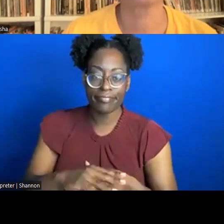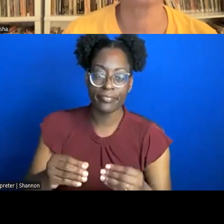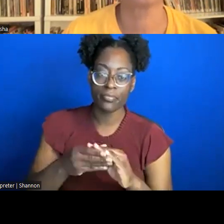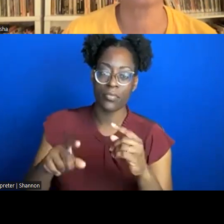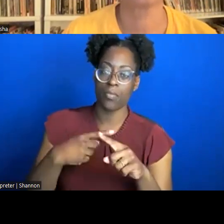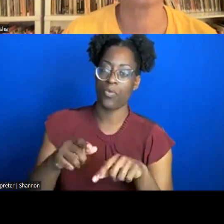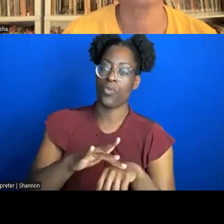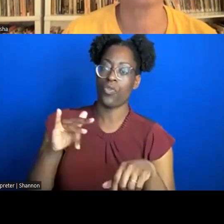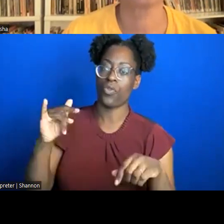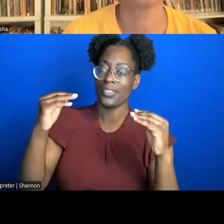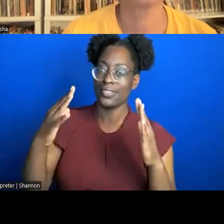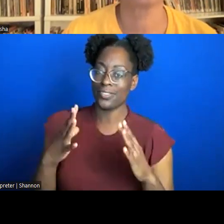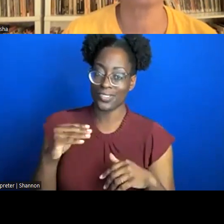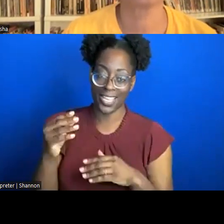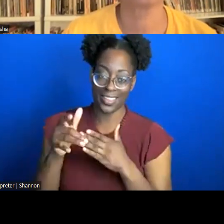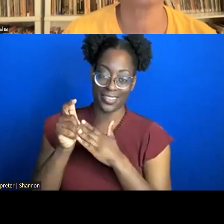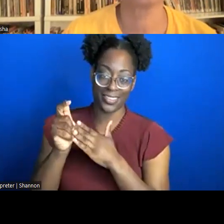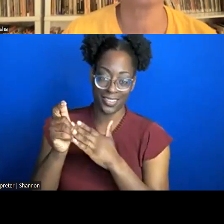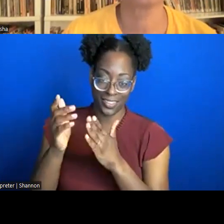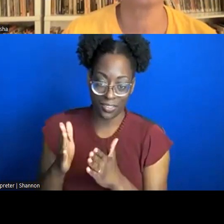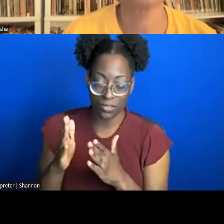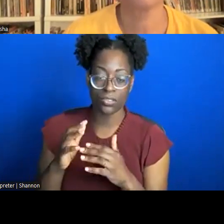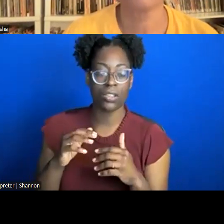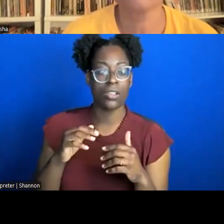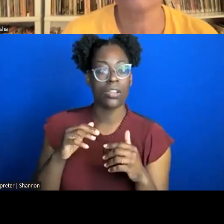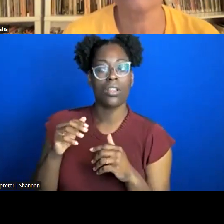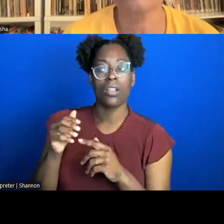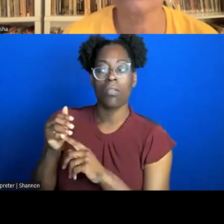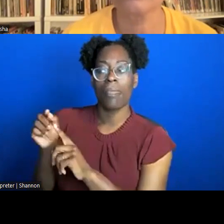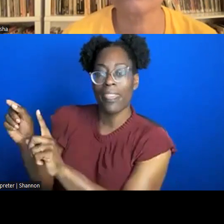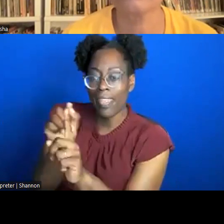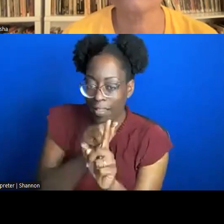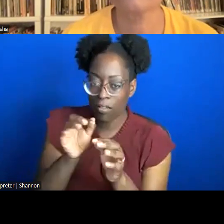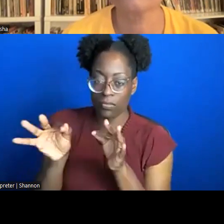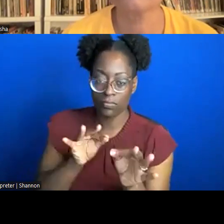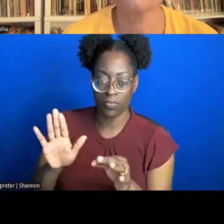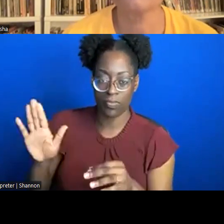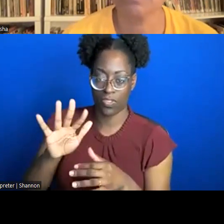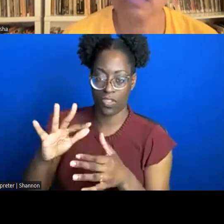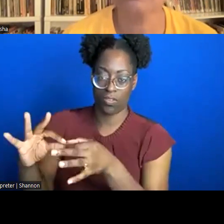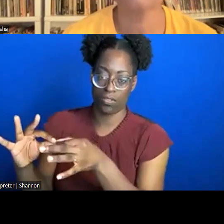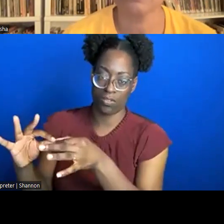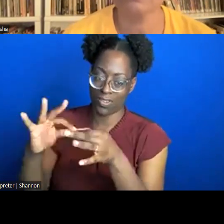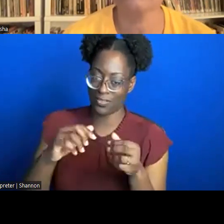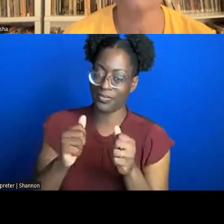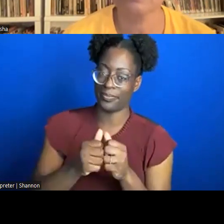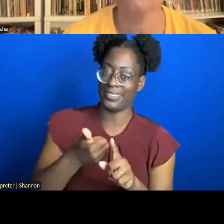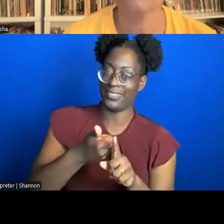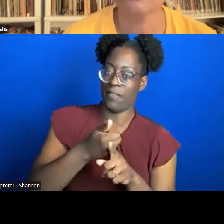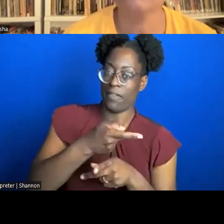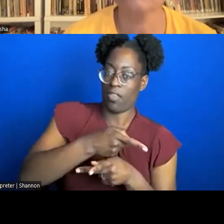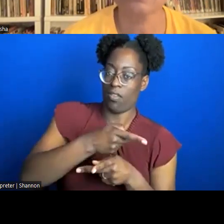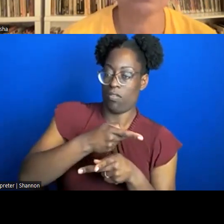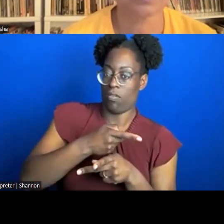childhood educators and leaders, explaining sort of their connection to and how they engage with self-care practices. So that's one book that I would